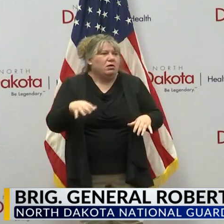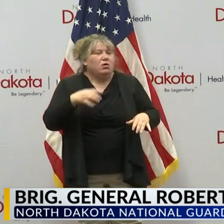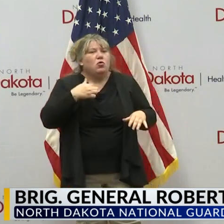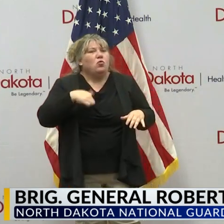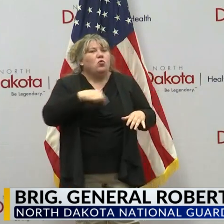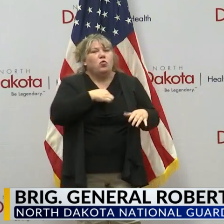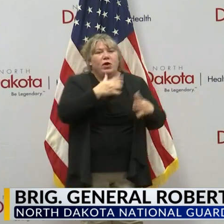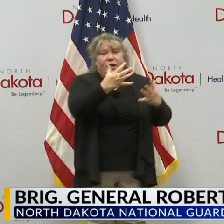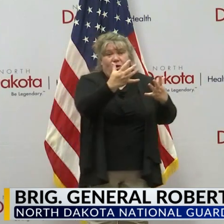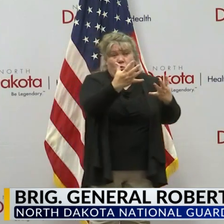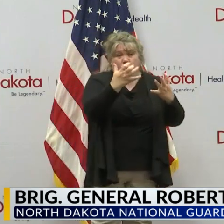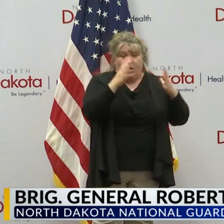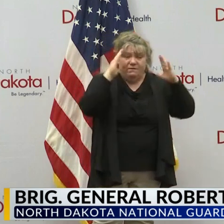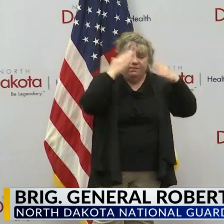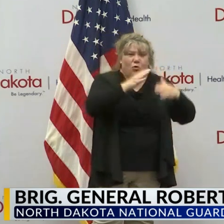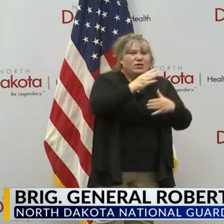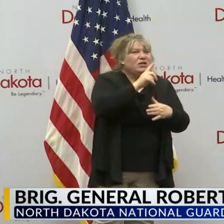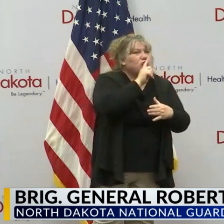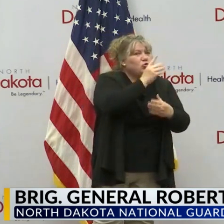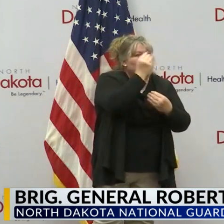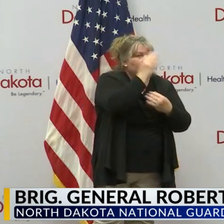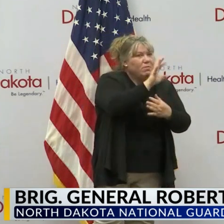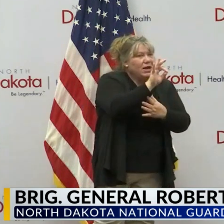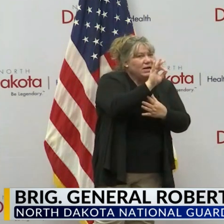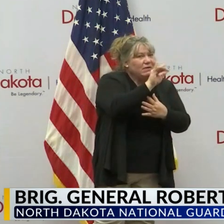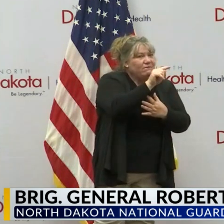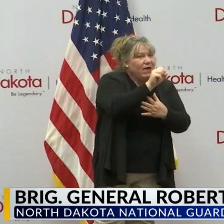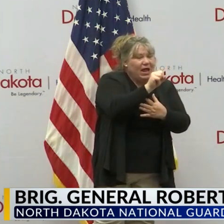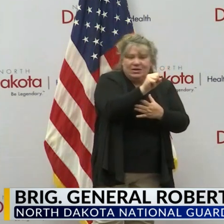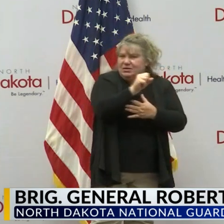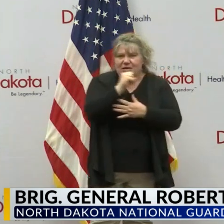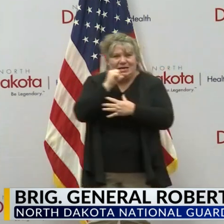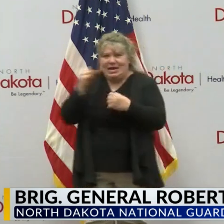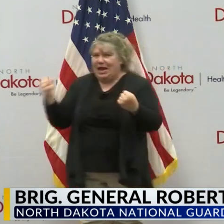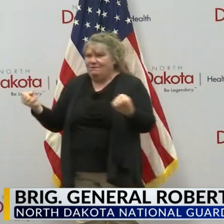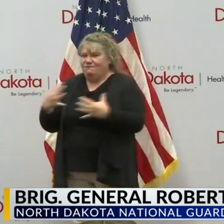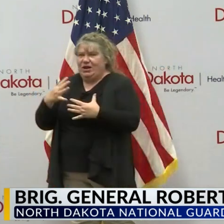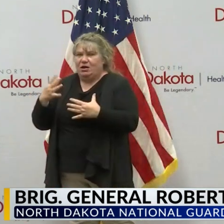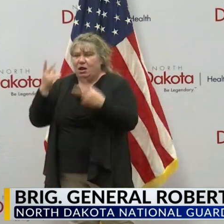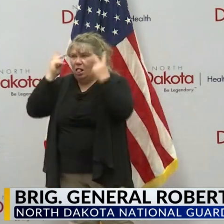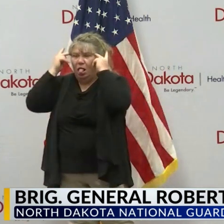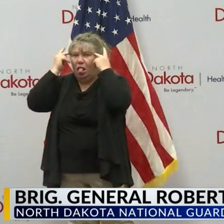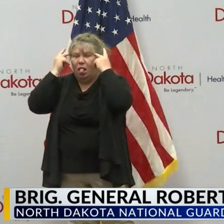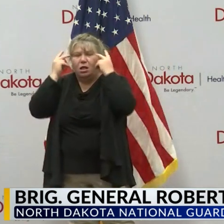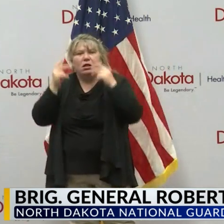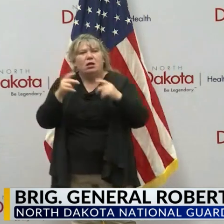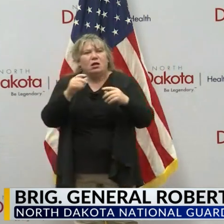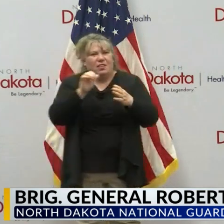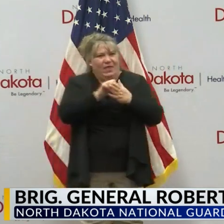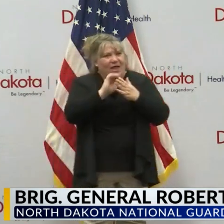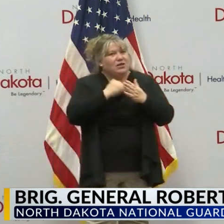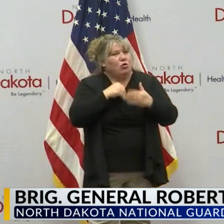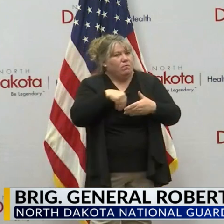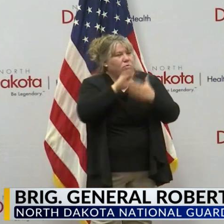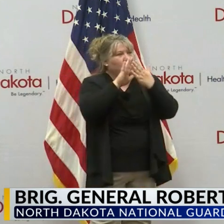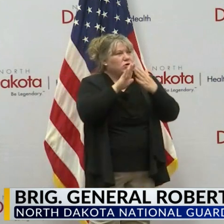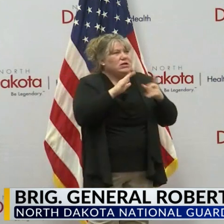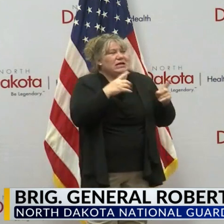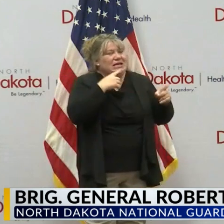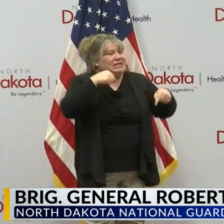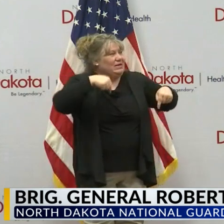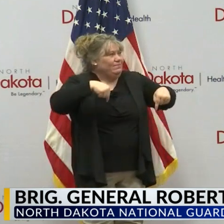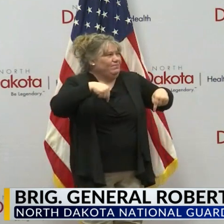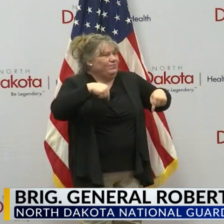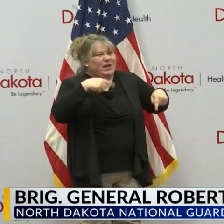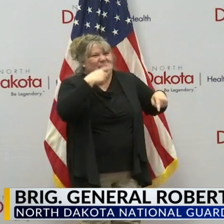facts and not fear, and that's the right approach. I think he said, and I think you've used this. You said this is